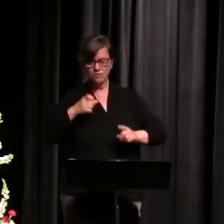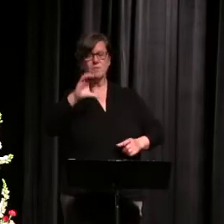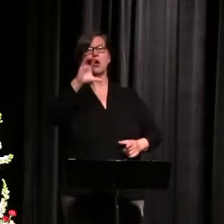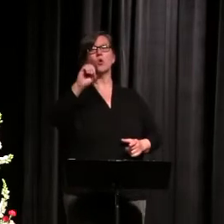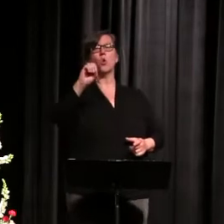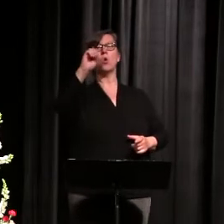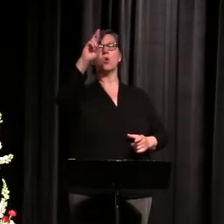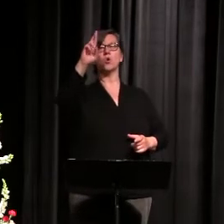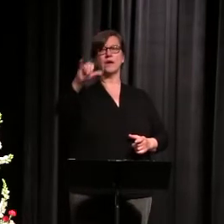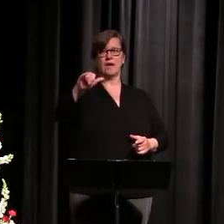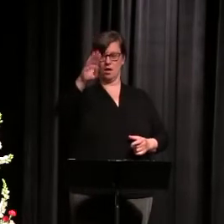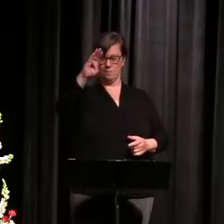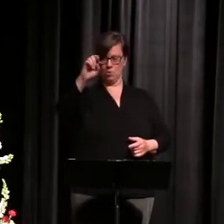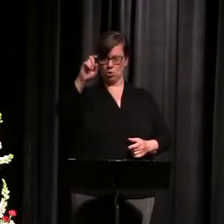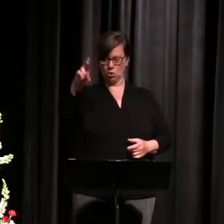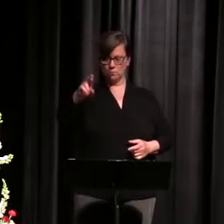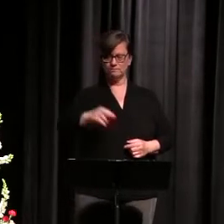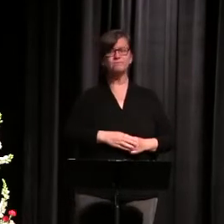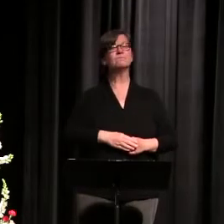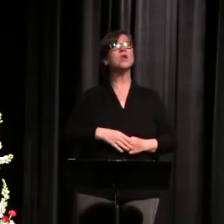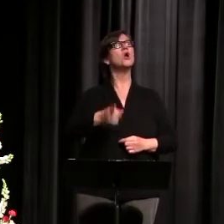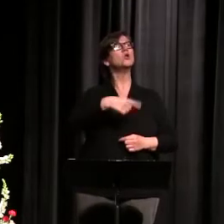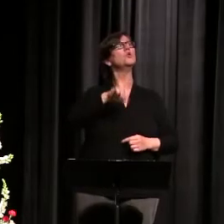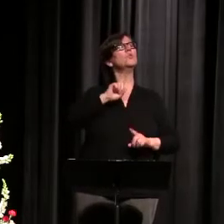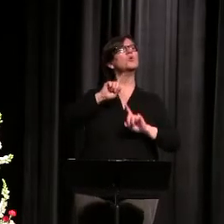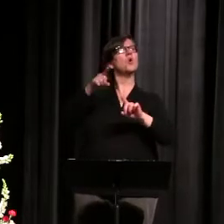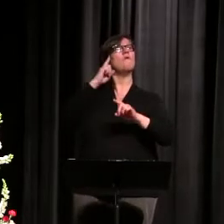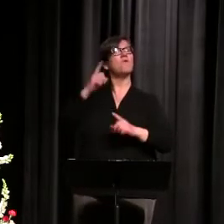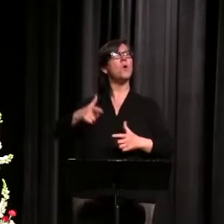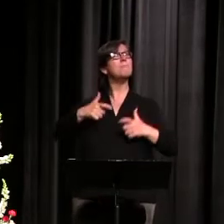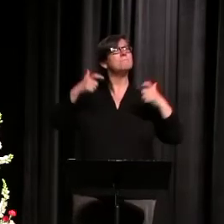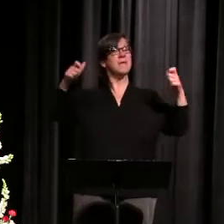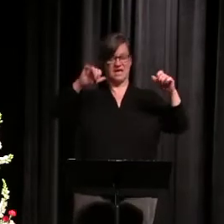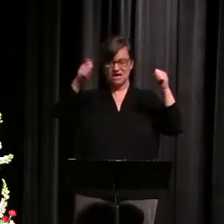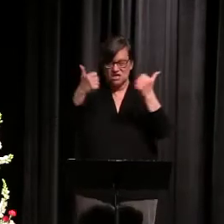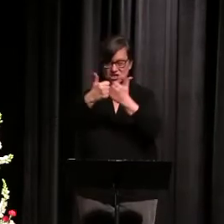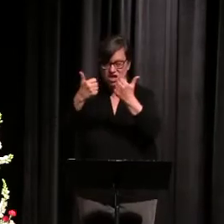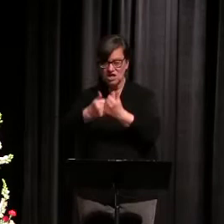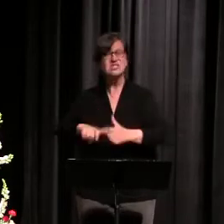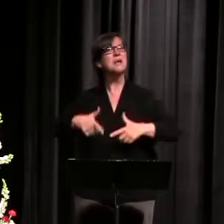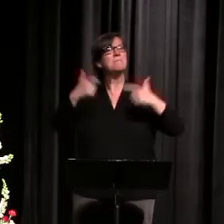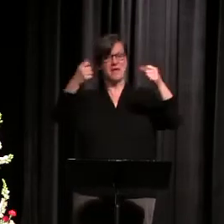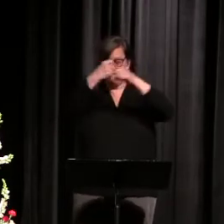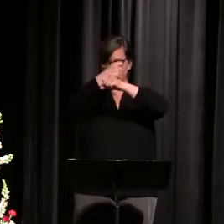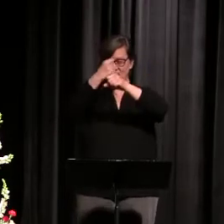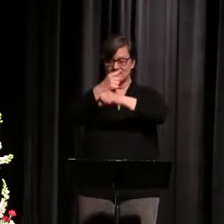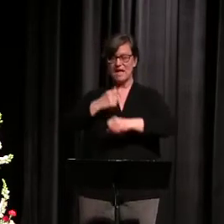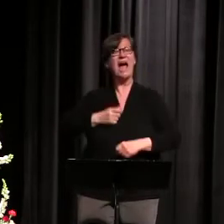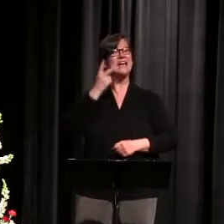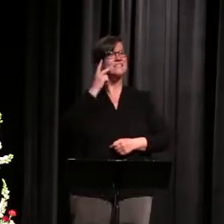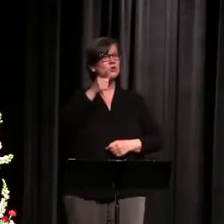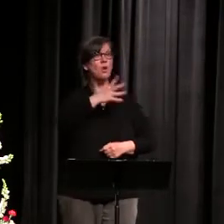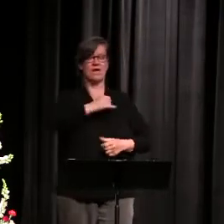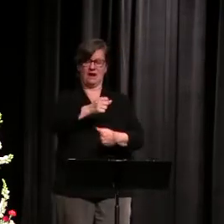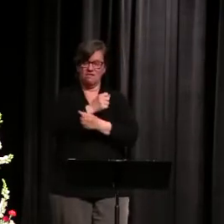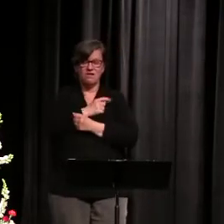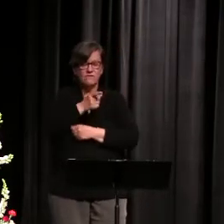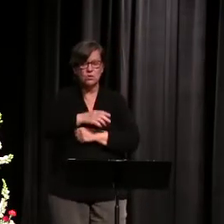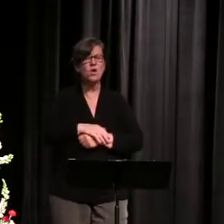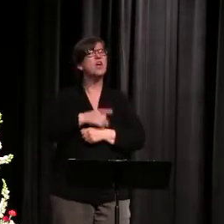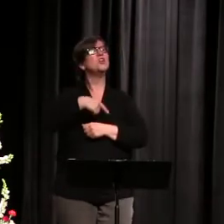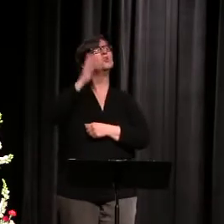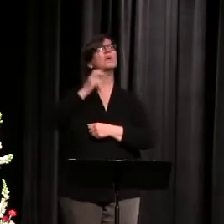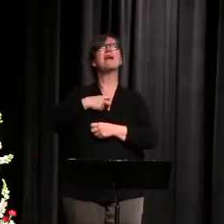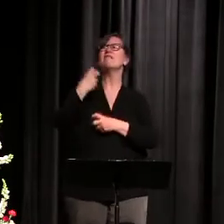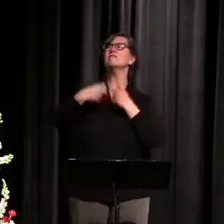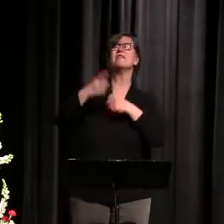well. You're going to go out for the big challenges, the big fights. I see you, and I love you. You're going to have tough days. You're